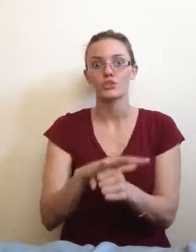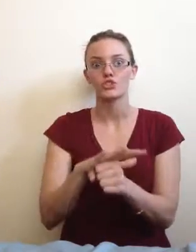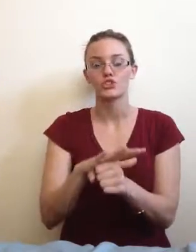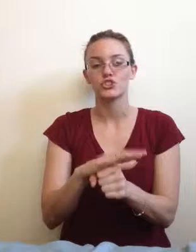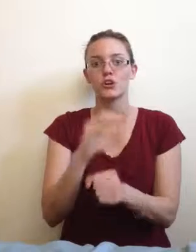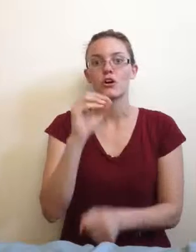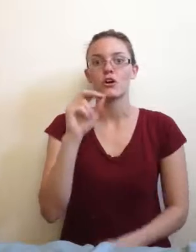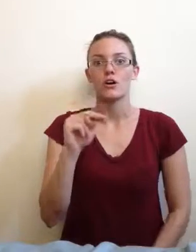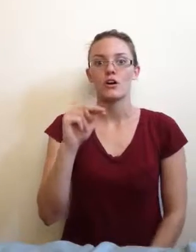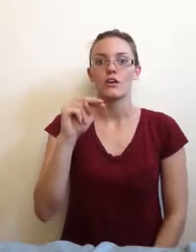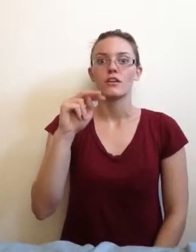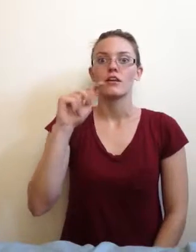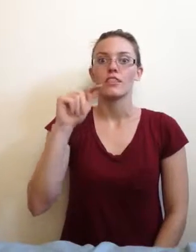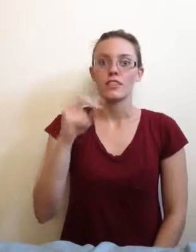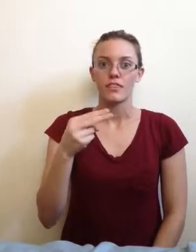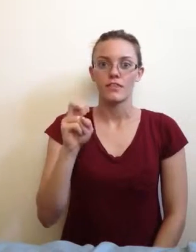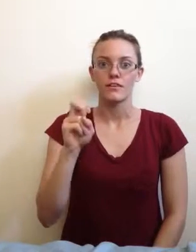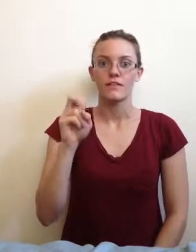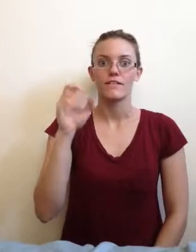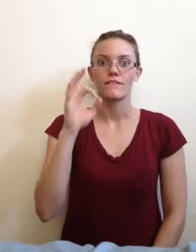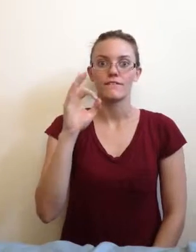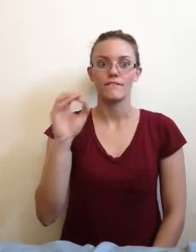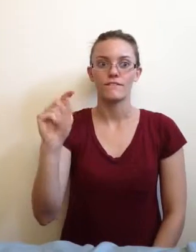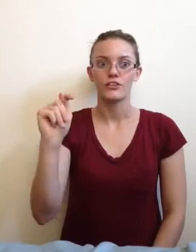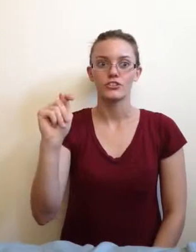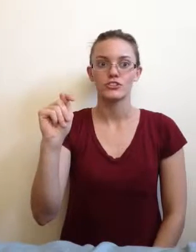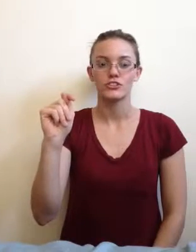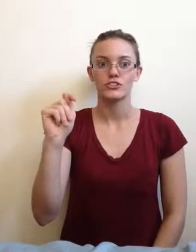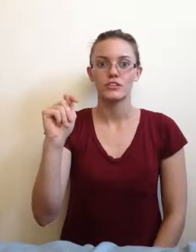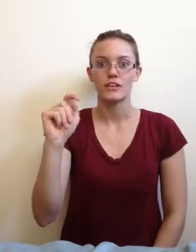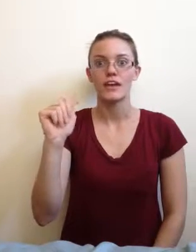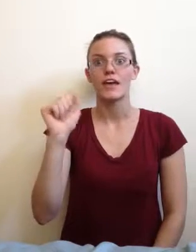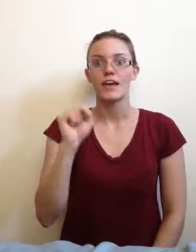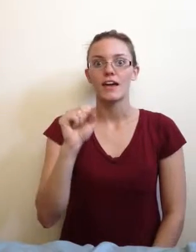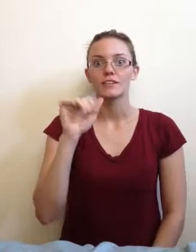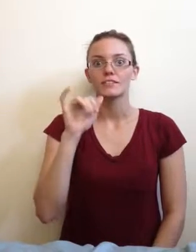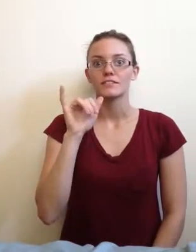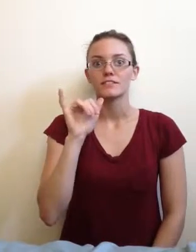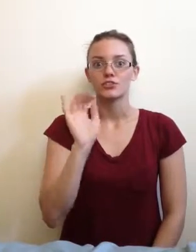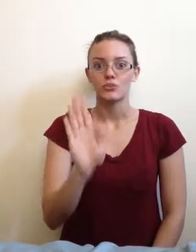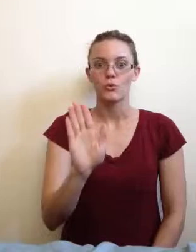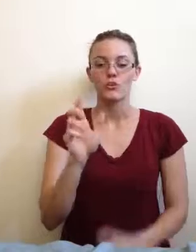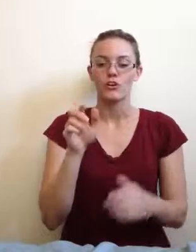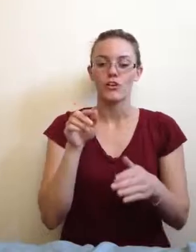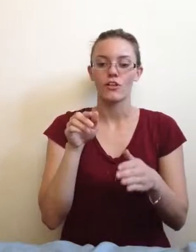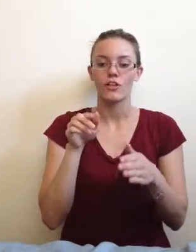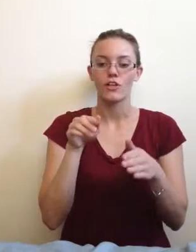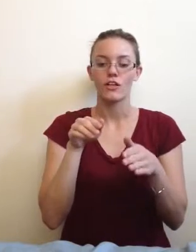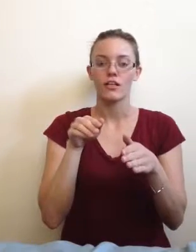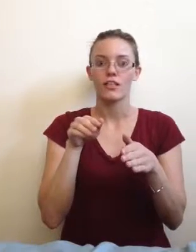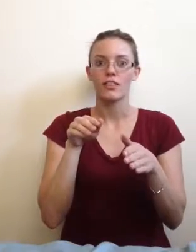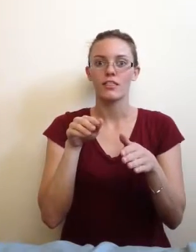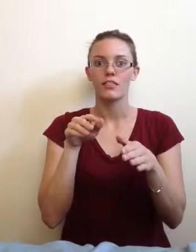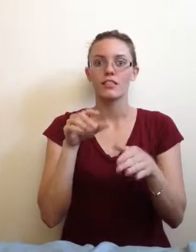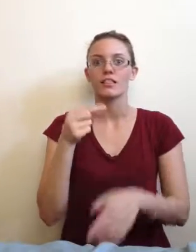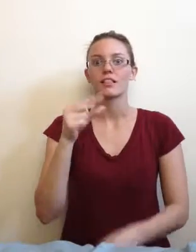foot as you're guiding the fabric through. Okay, so that's pretty much how the machine works. Now there are two ways that you can put